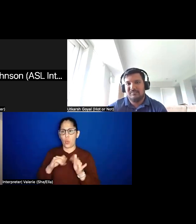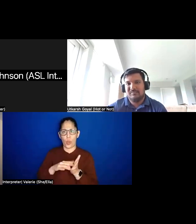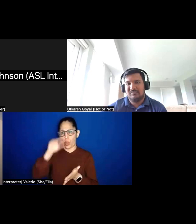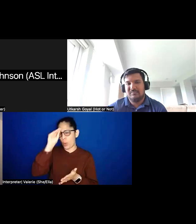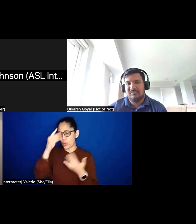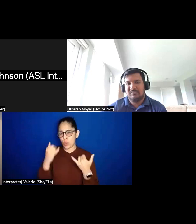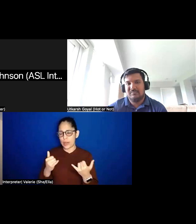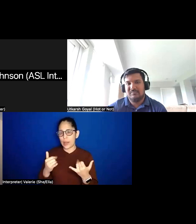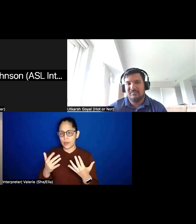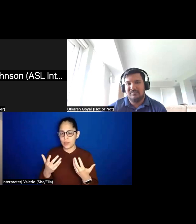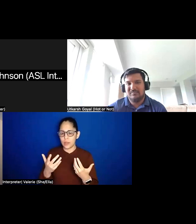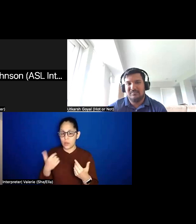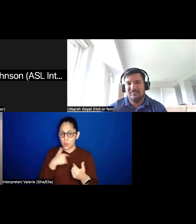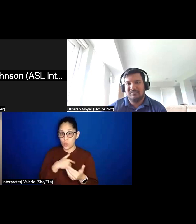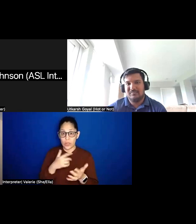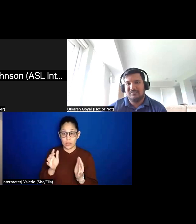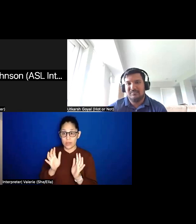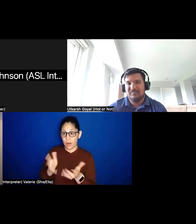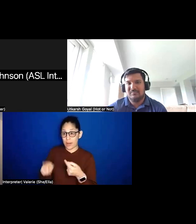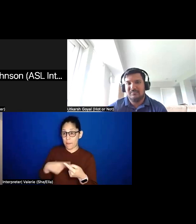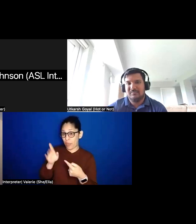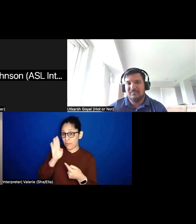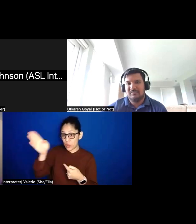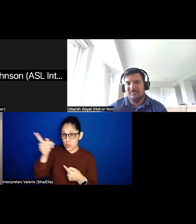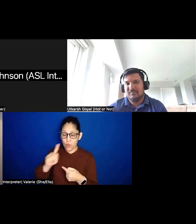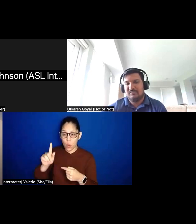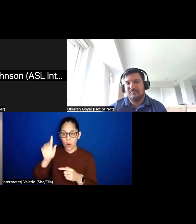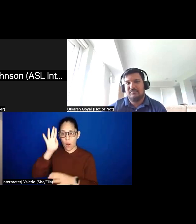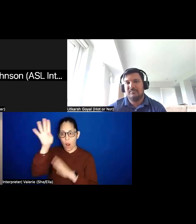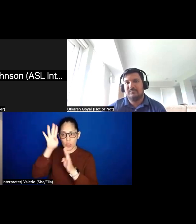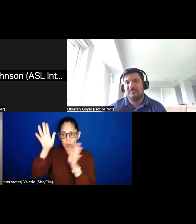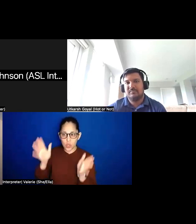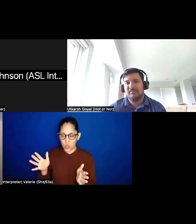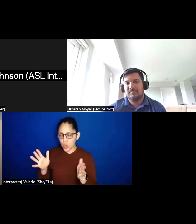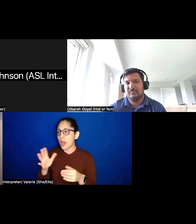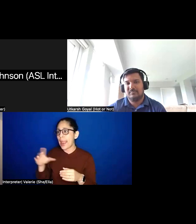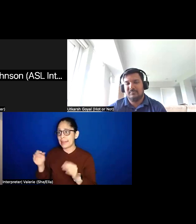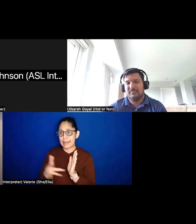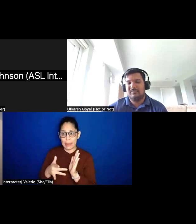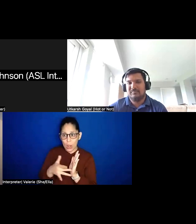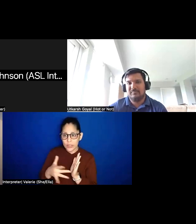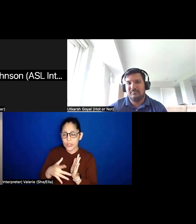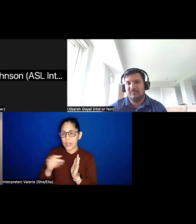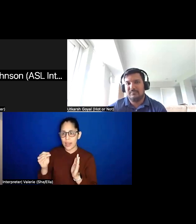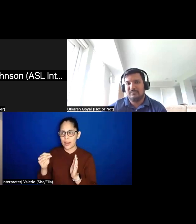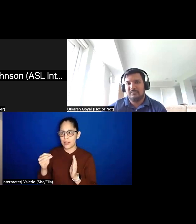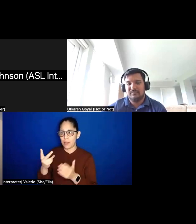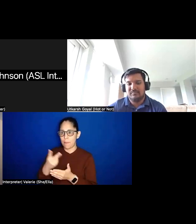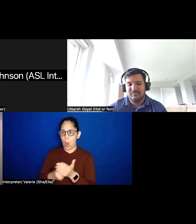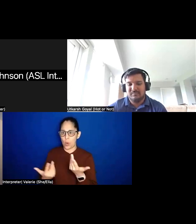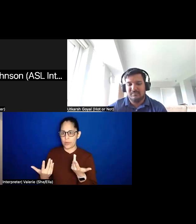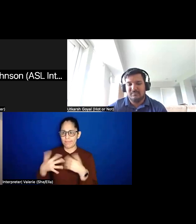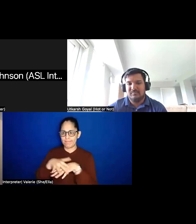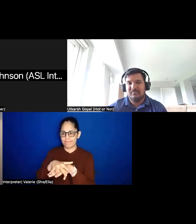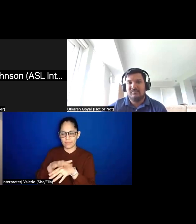is that we're talking about the future of entrepreneurship, but also just the future of technology and basically how they kind of collide all the time. All